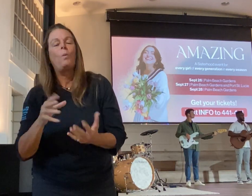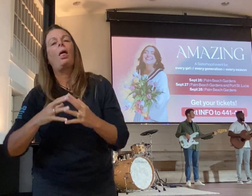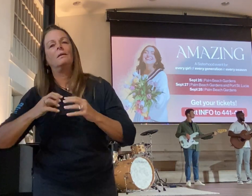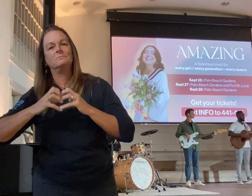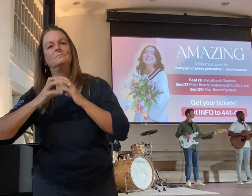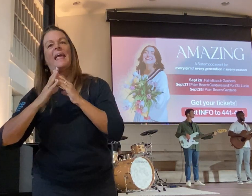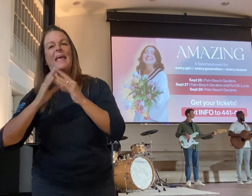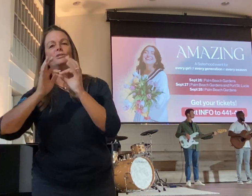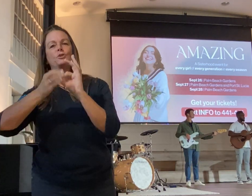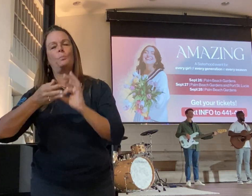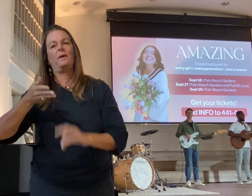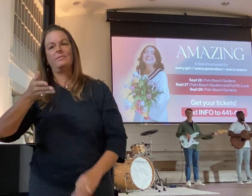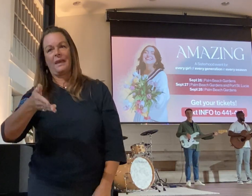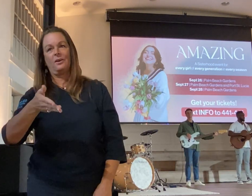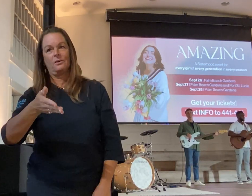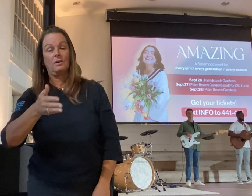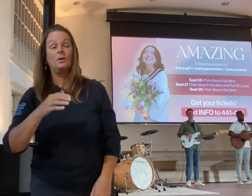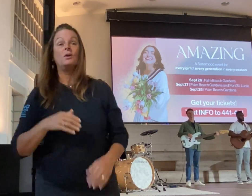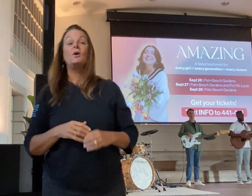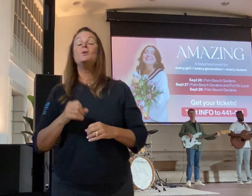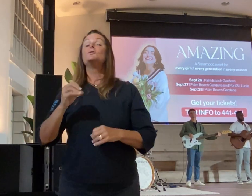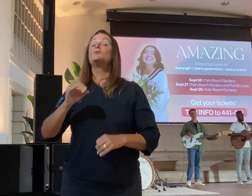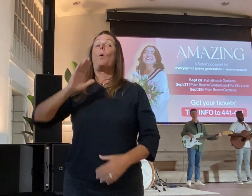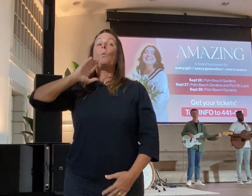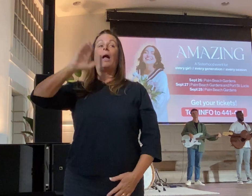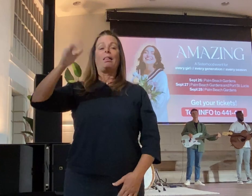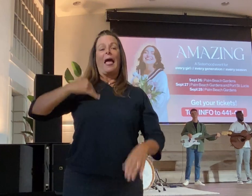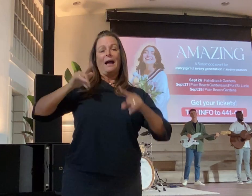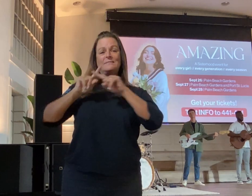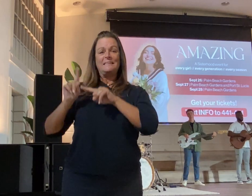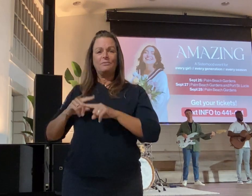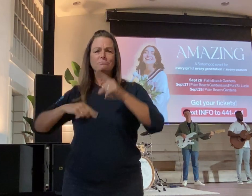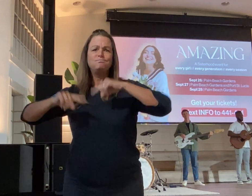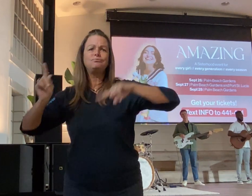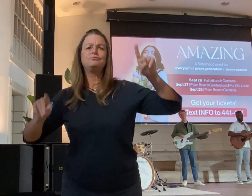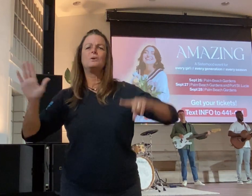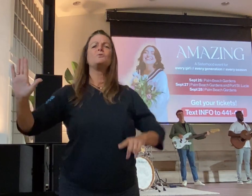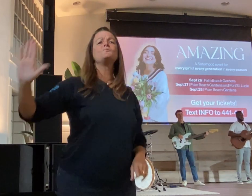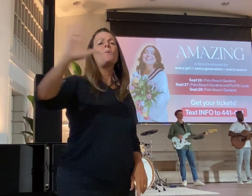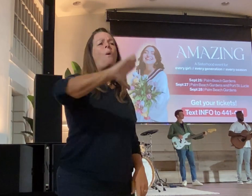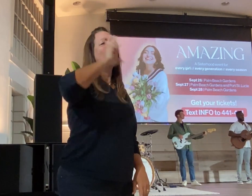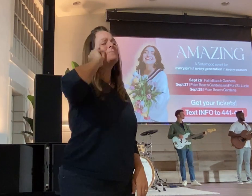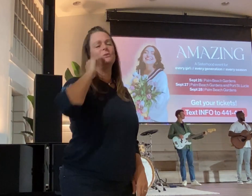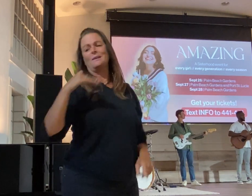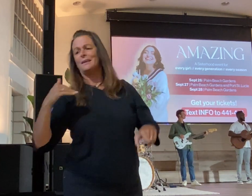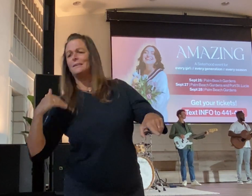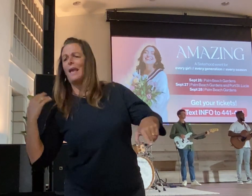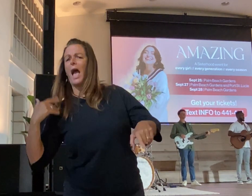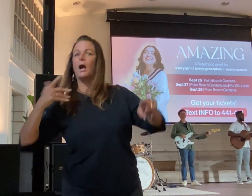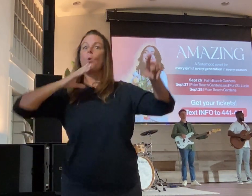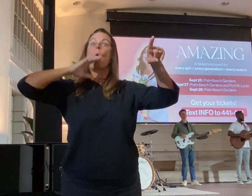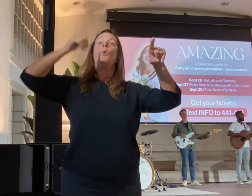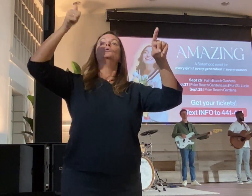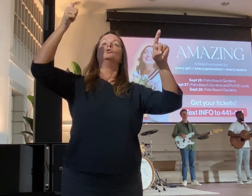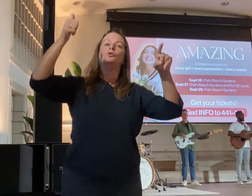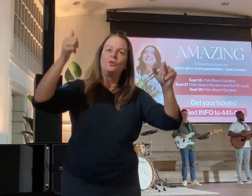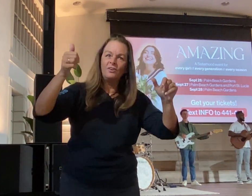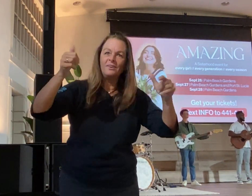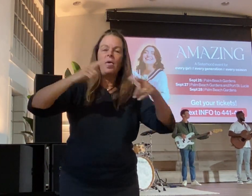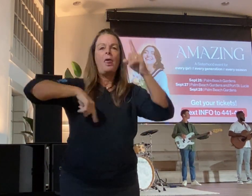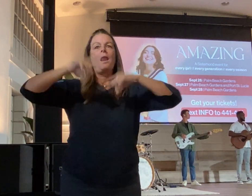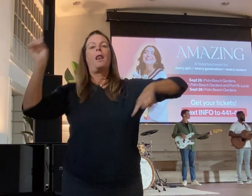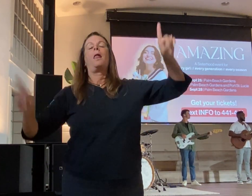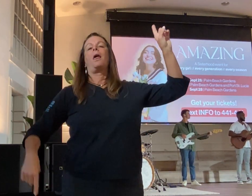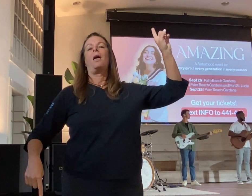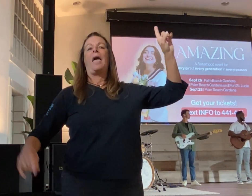living God with women from all backgrounds of life, different places in their journey, and you're going to experience worship, word, and we